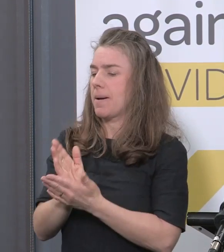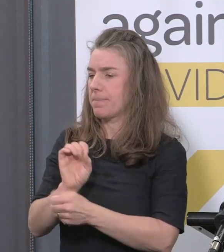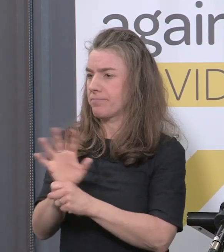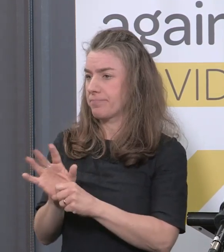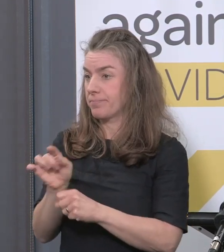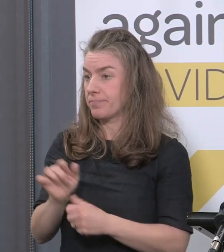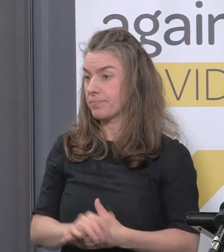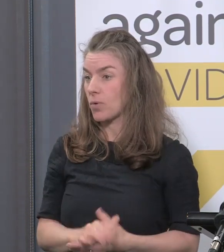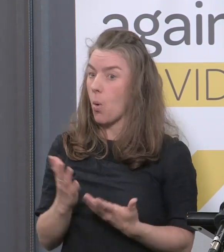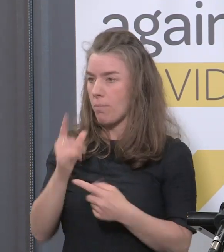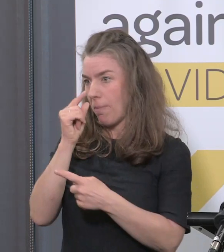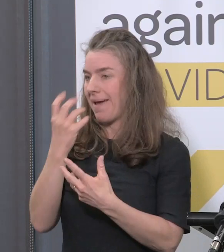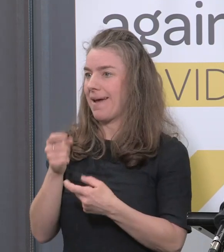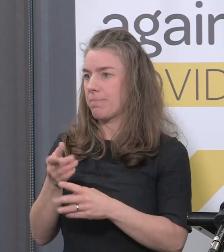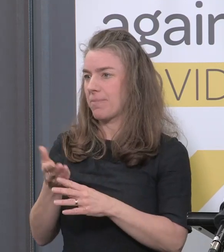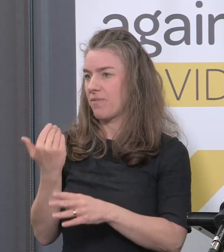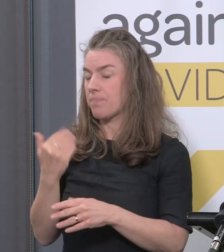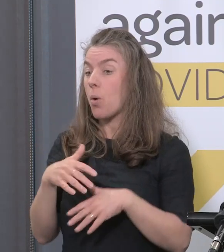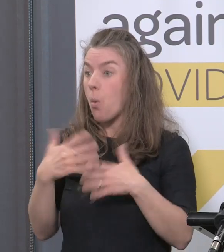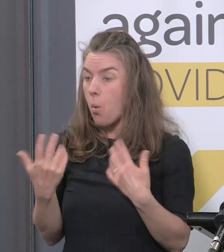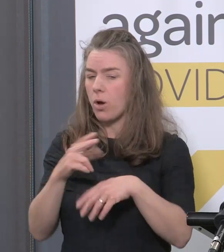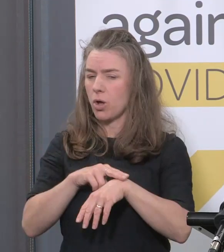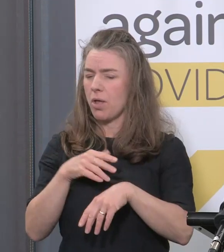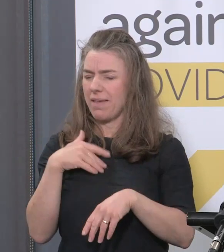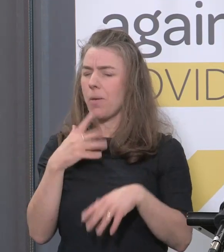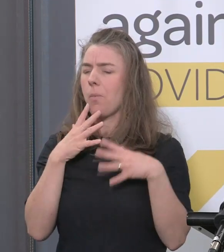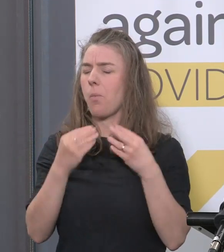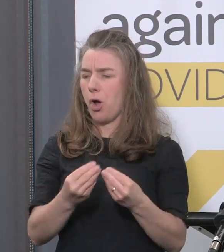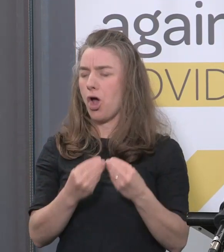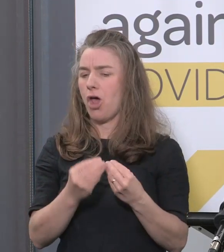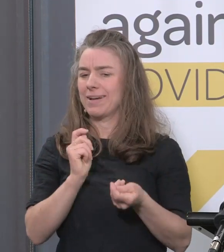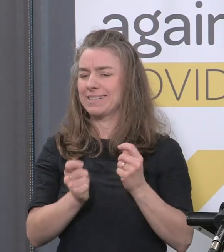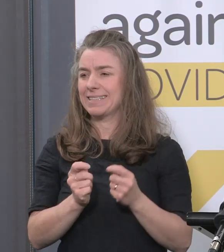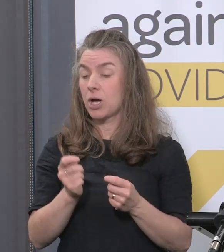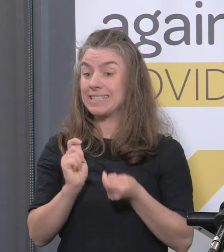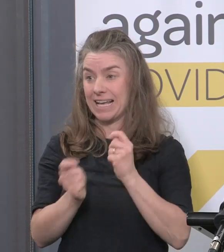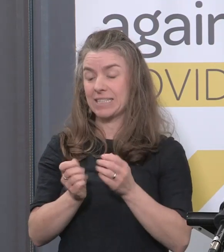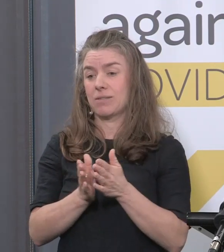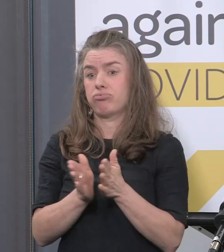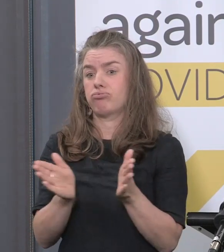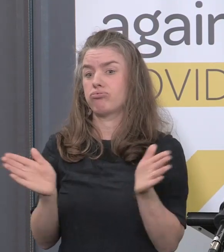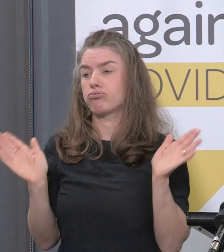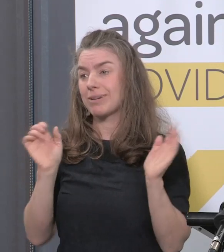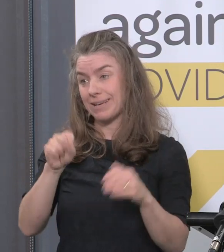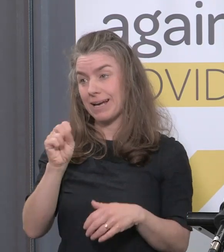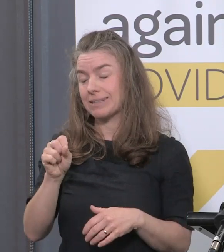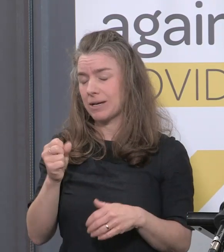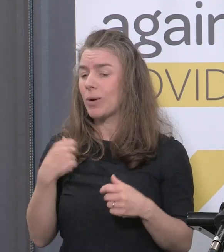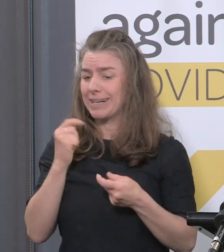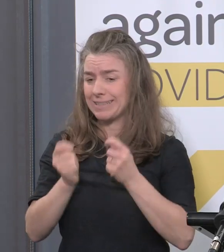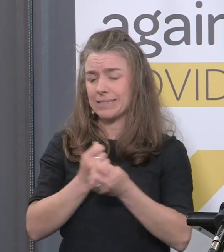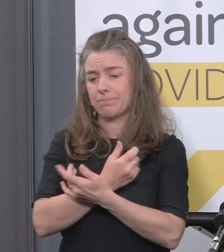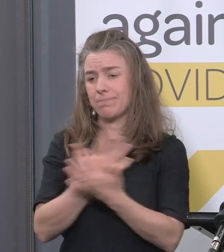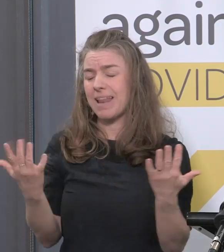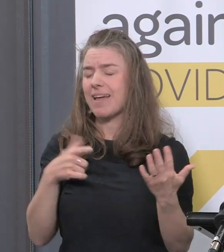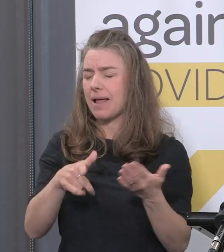confirmed or probable case, or where the clinician felt it was worth doing. So I think we are seeing quite wide testing, and that's helping assure us that we don't have any